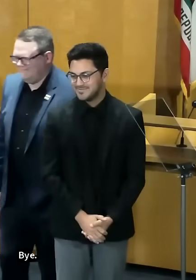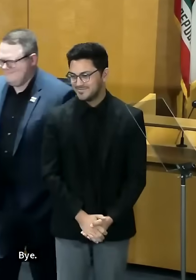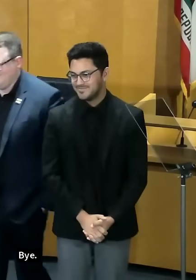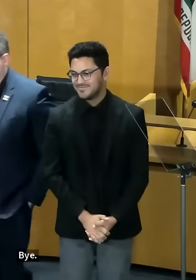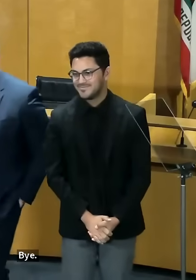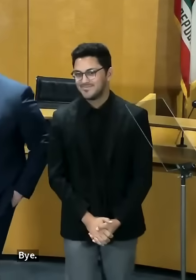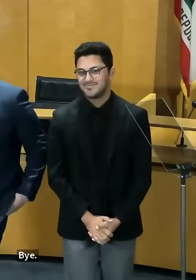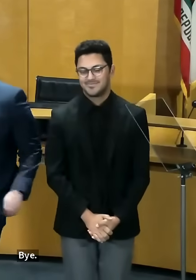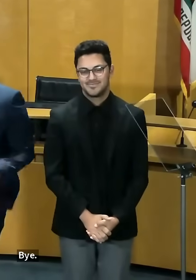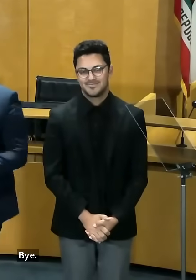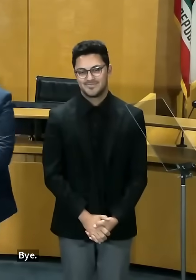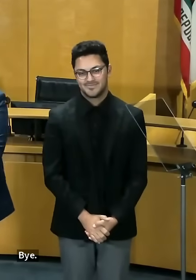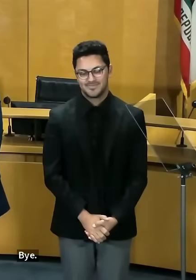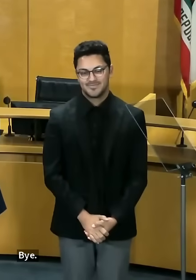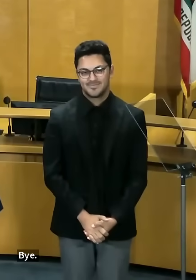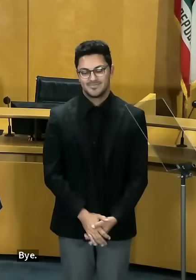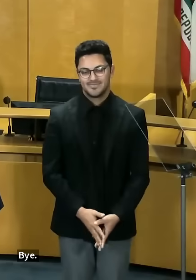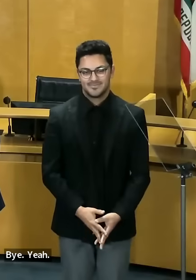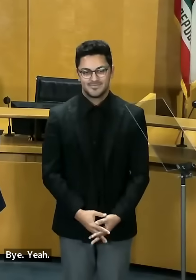Hi,